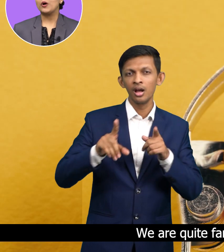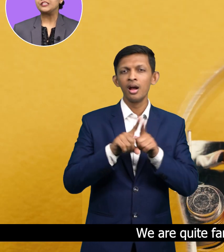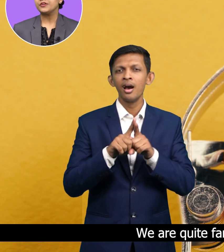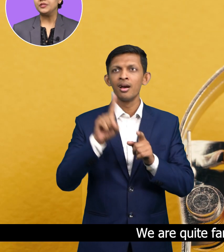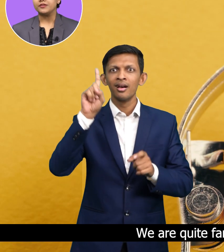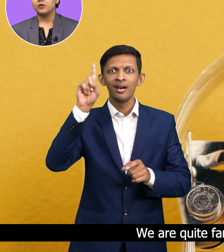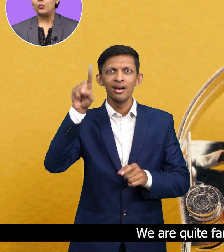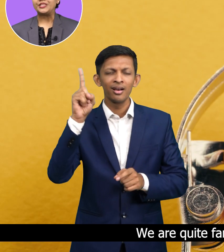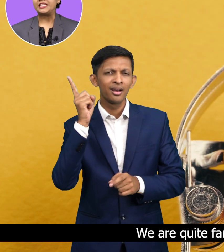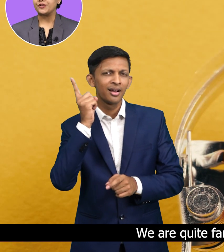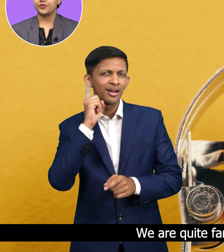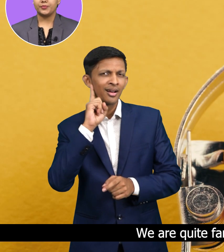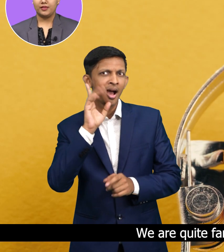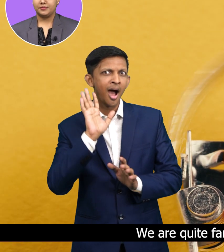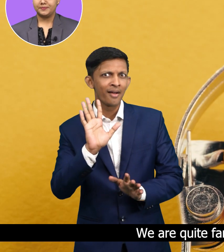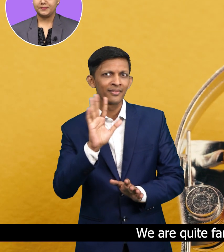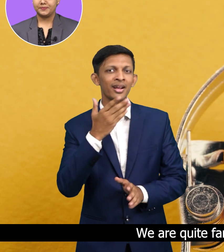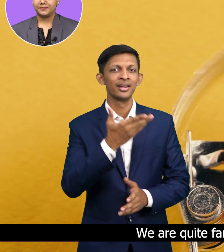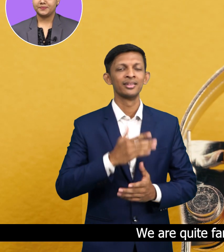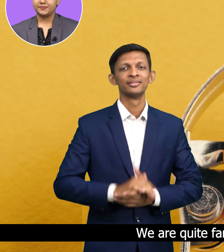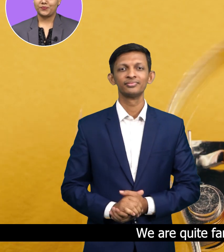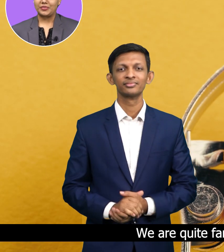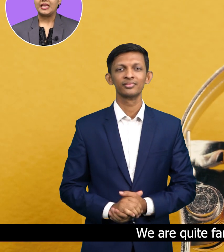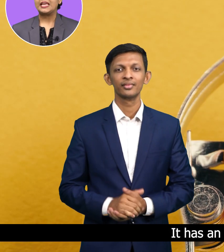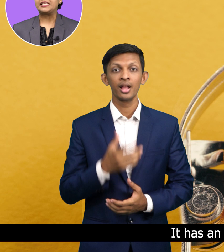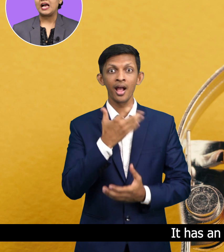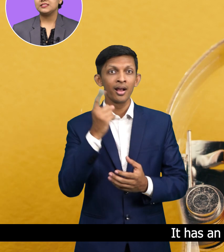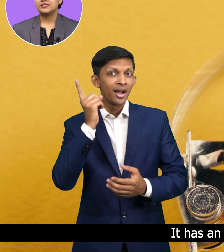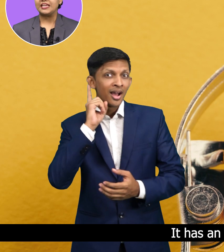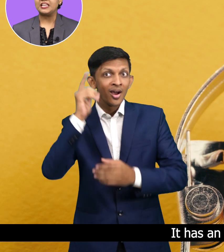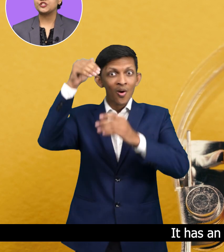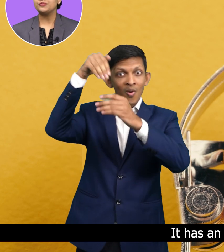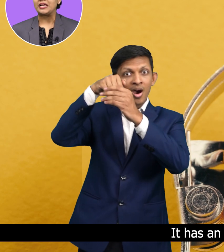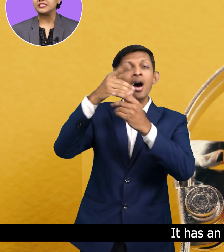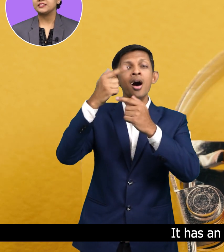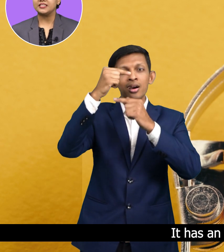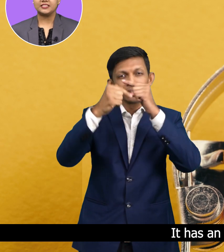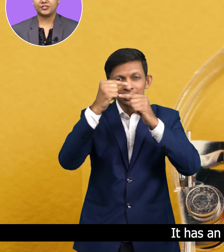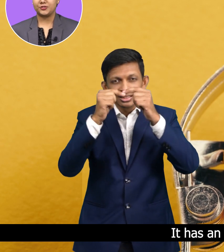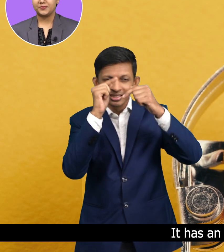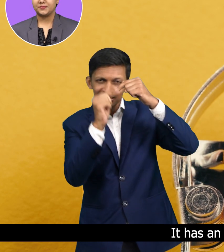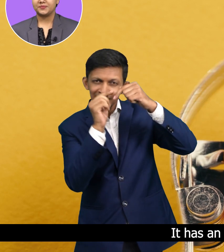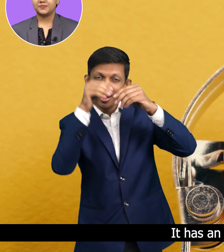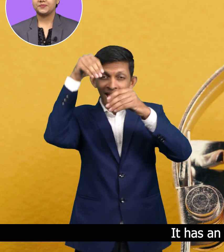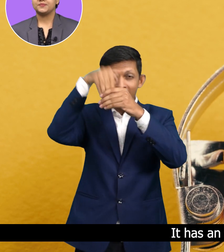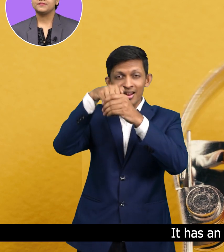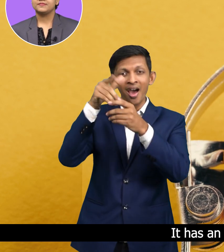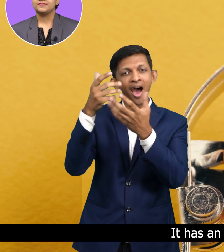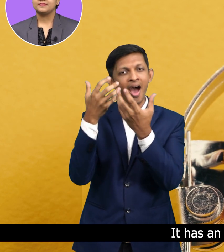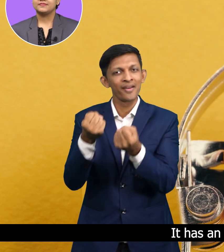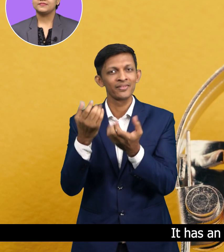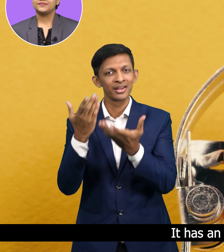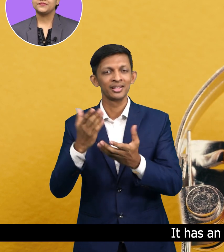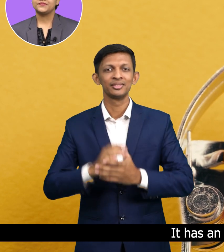We are quite familiar with an electric bell. It has an electromagnet in it.